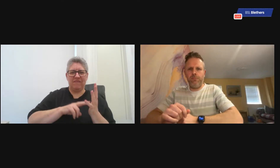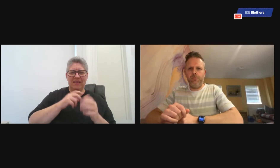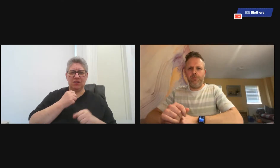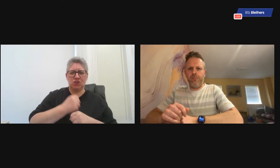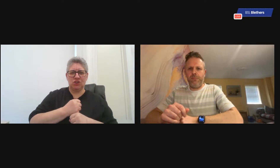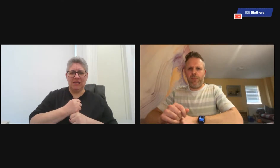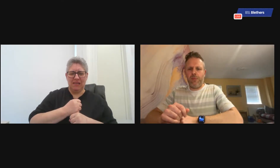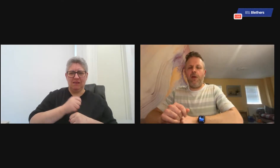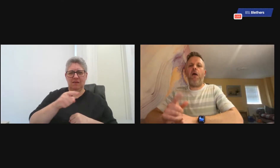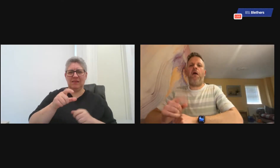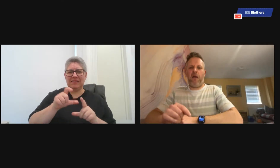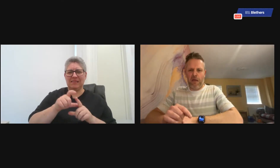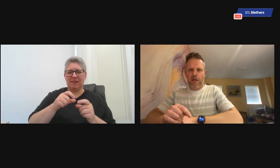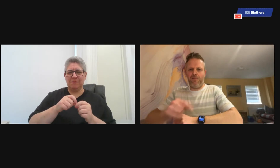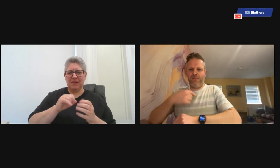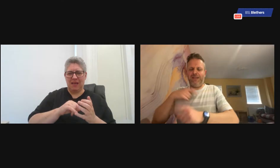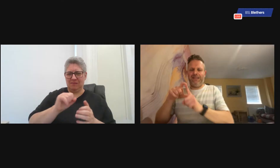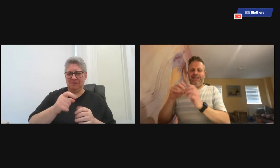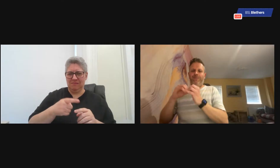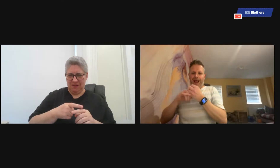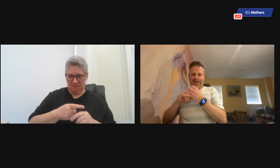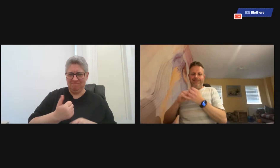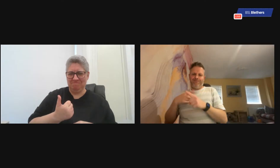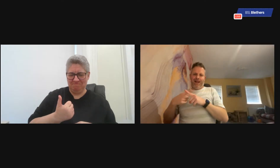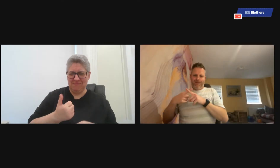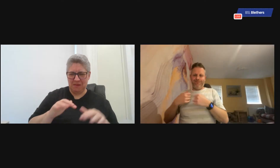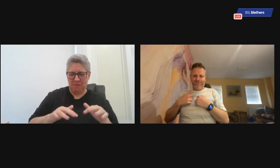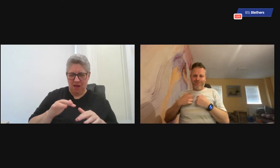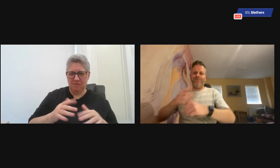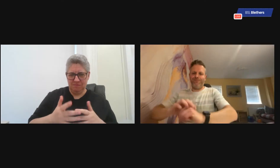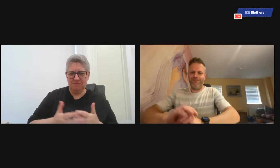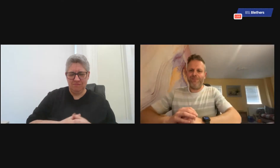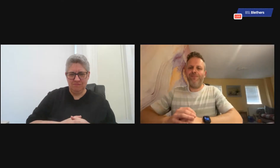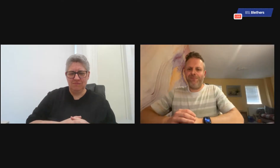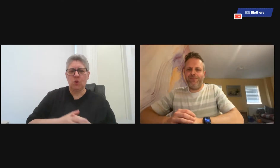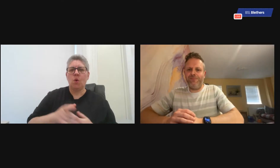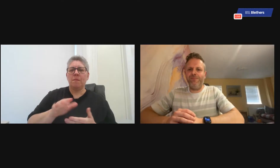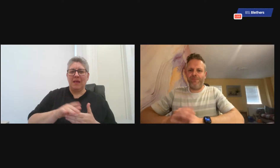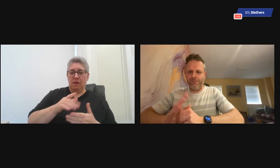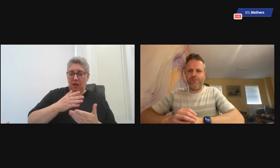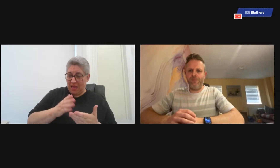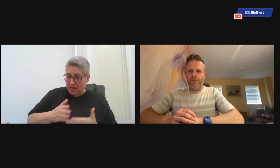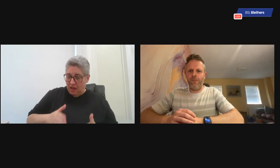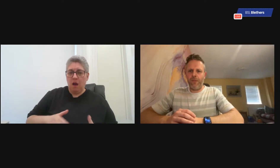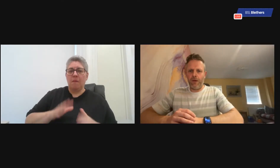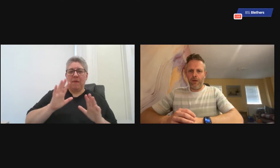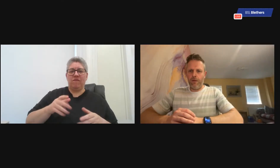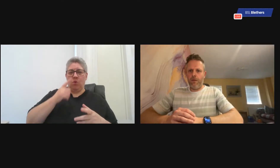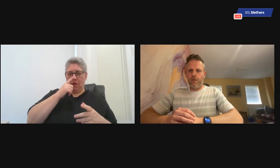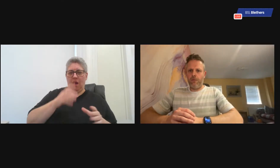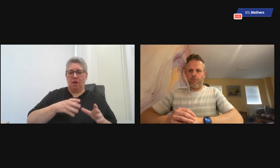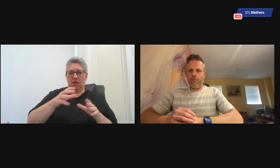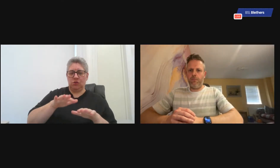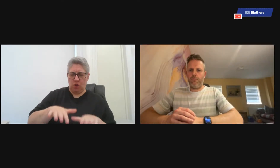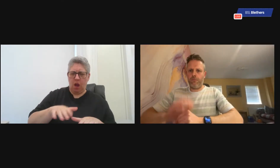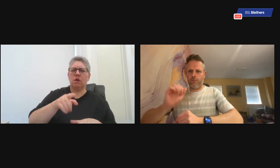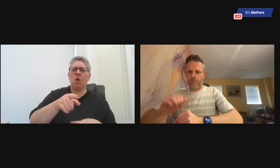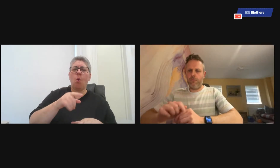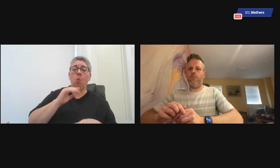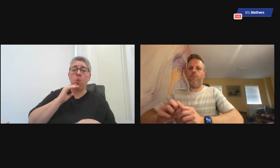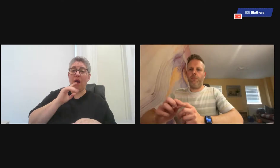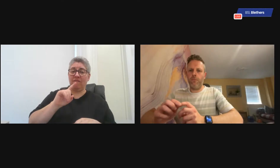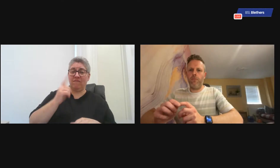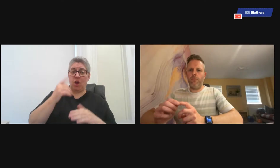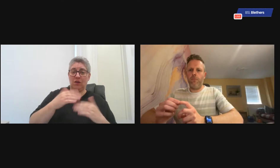There will be a DBS check, of So you course. talk about DBS in Scotland, but a DBS in England, but we have obviously a different system